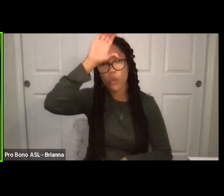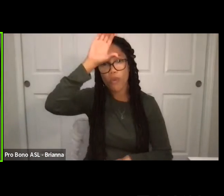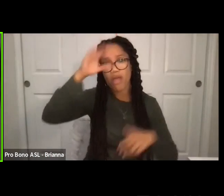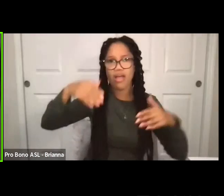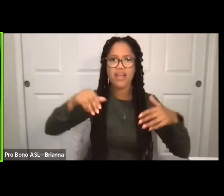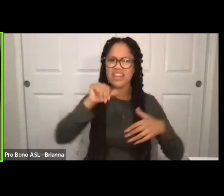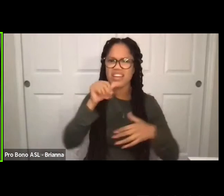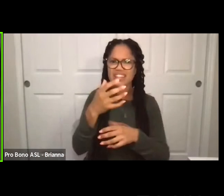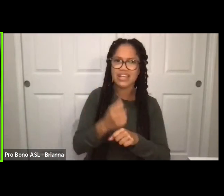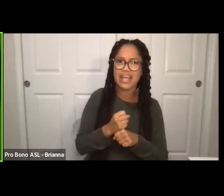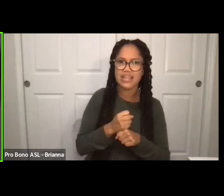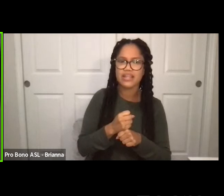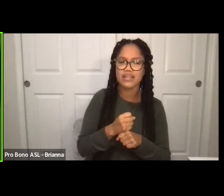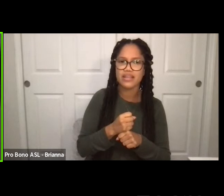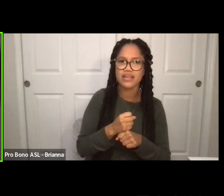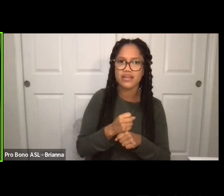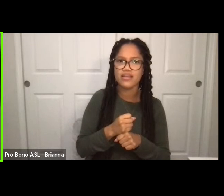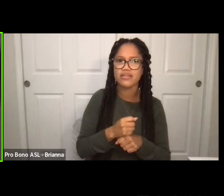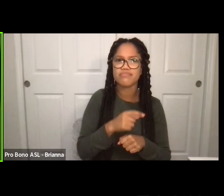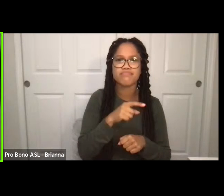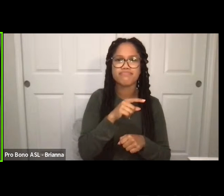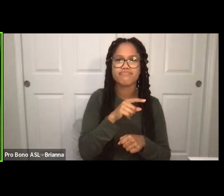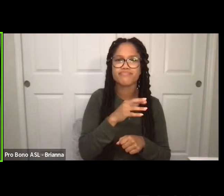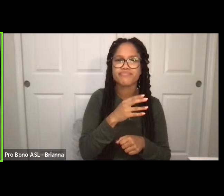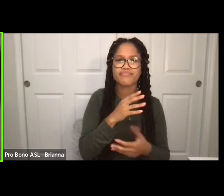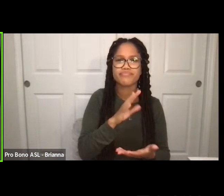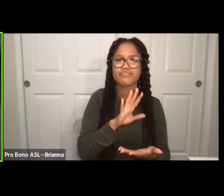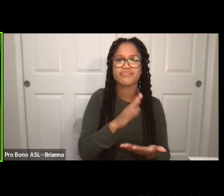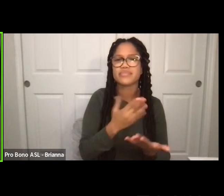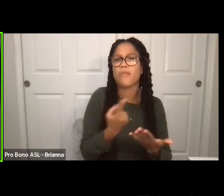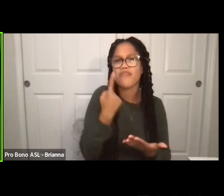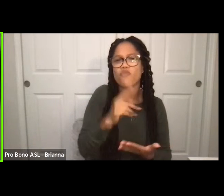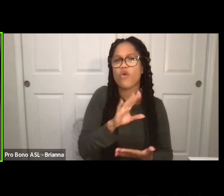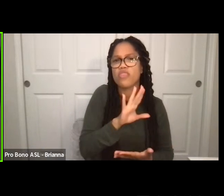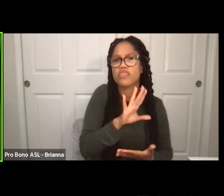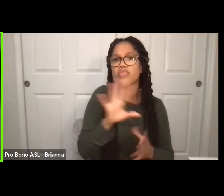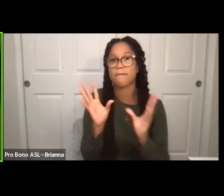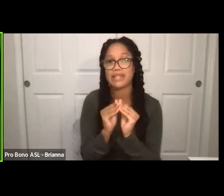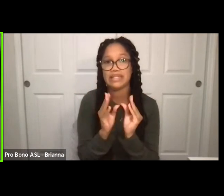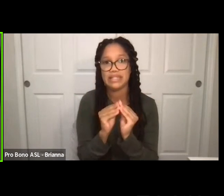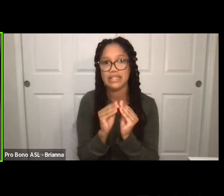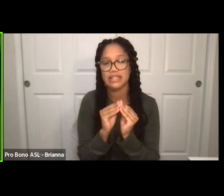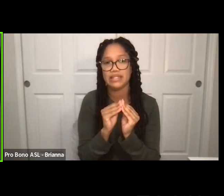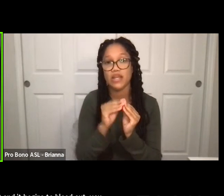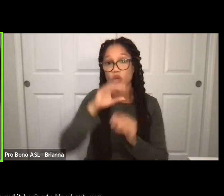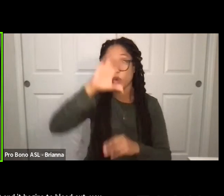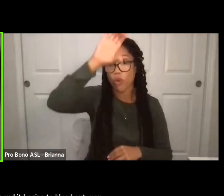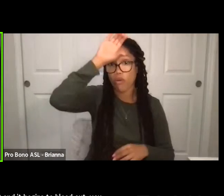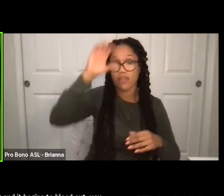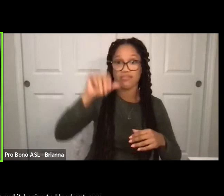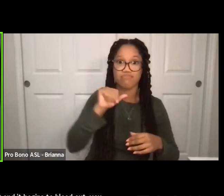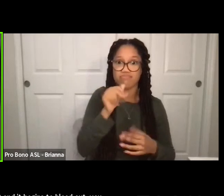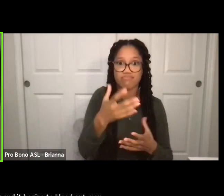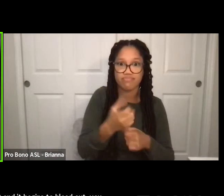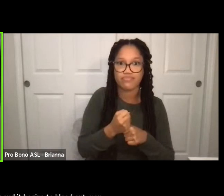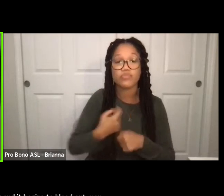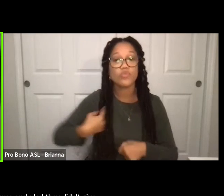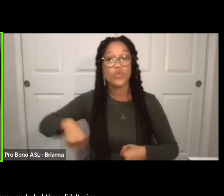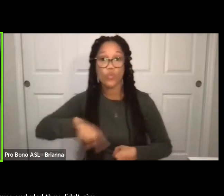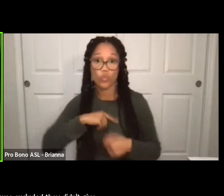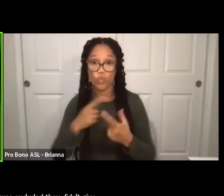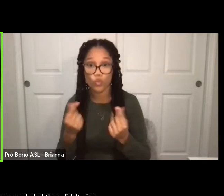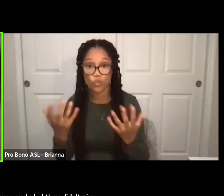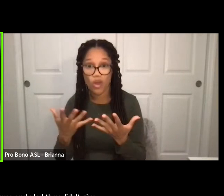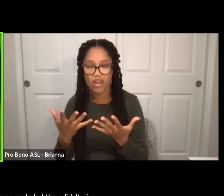to the People's Summit. So we're sending them this flag, right? And they invited everybody to sign the flag. And there was a marker and